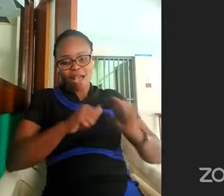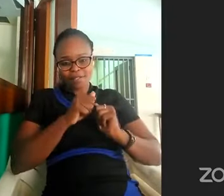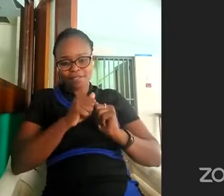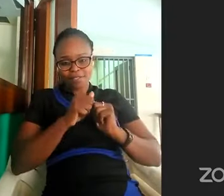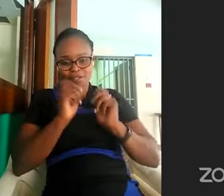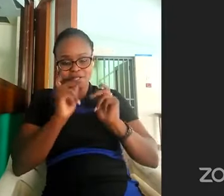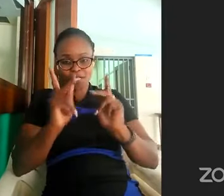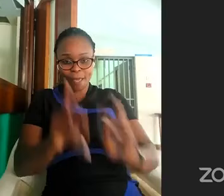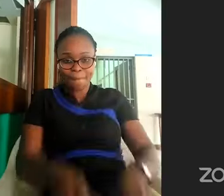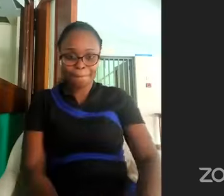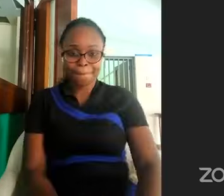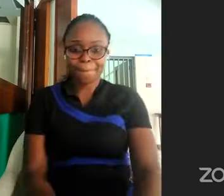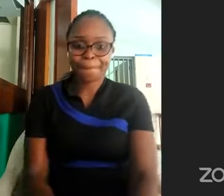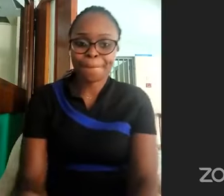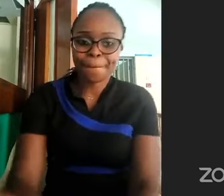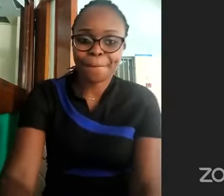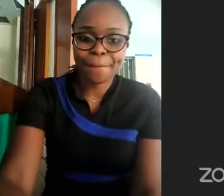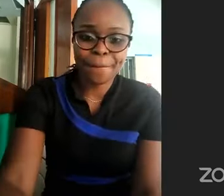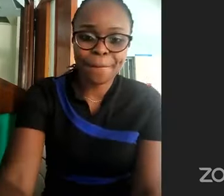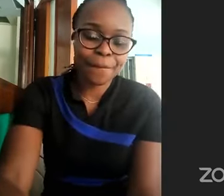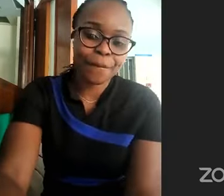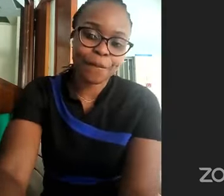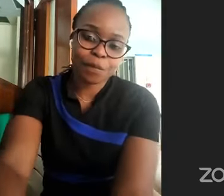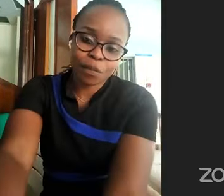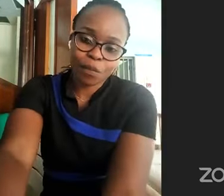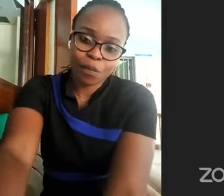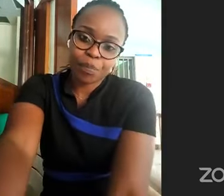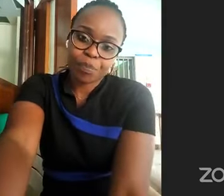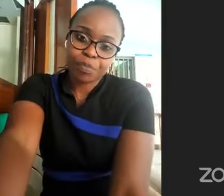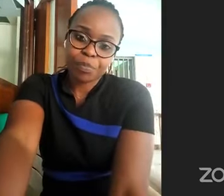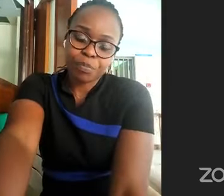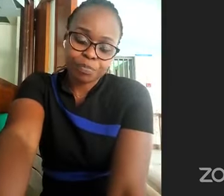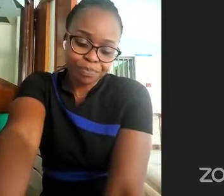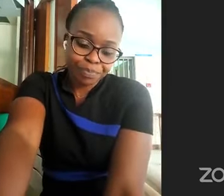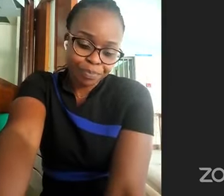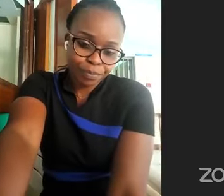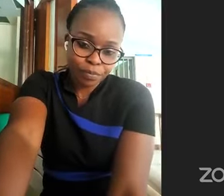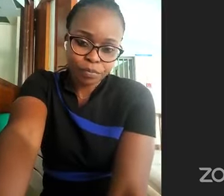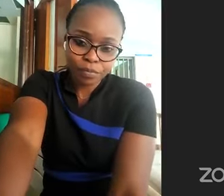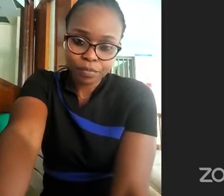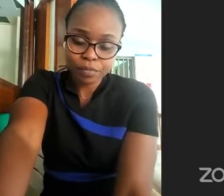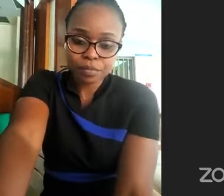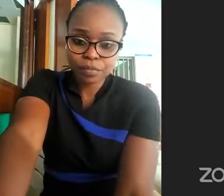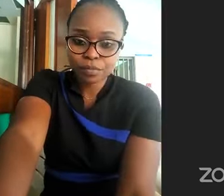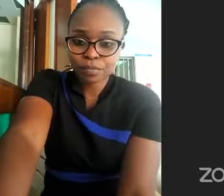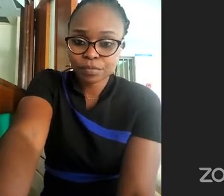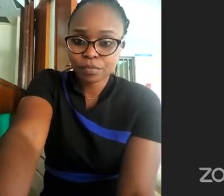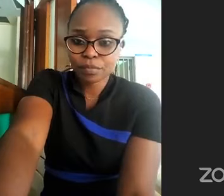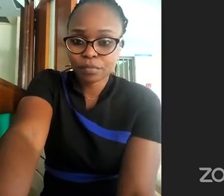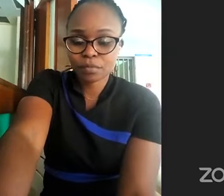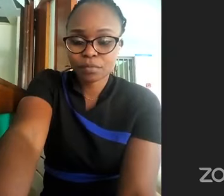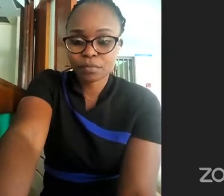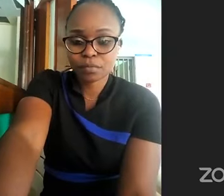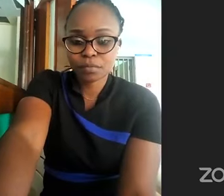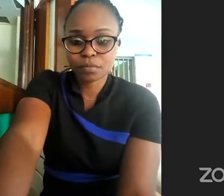Benta. Now, also, I was thinking maybe we can look at the UN definition of